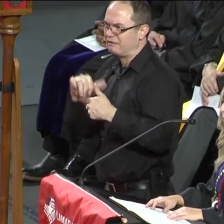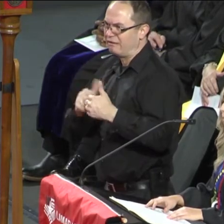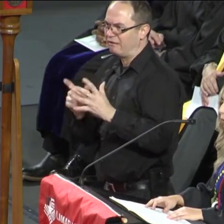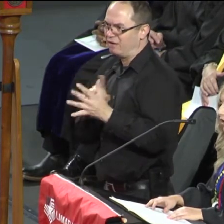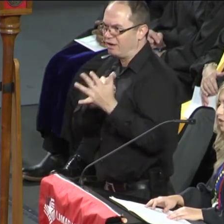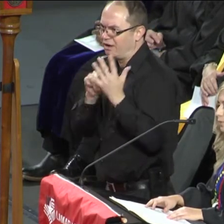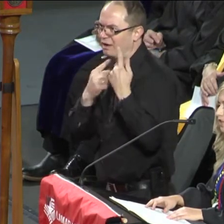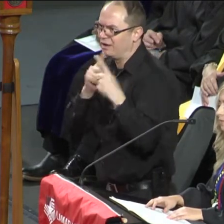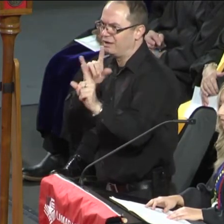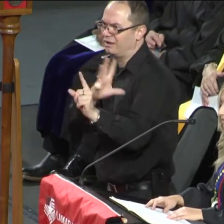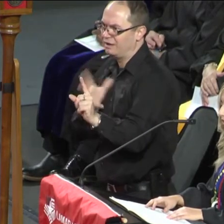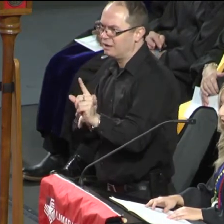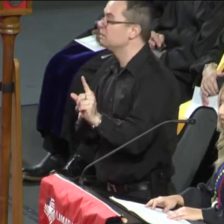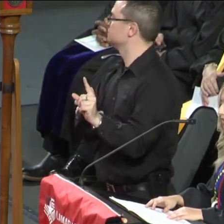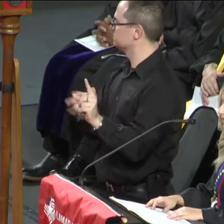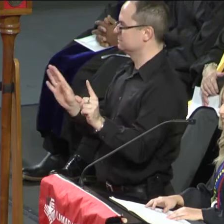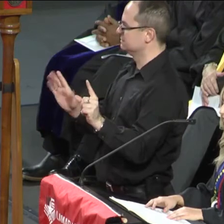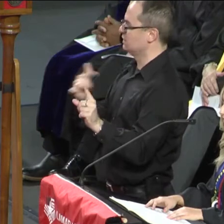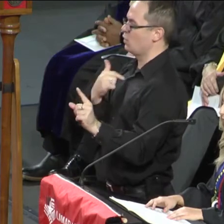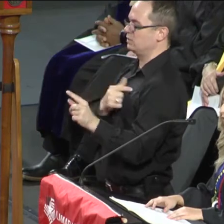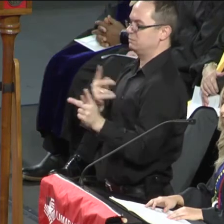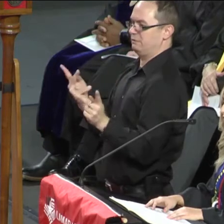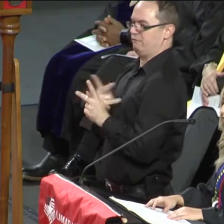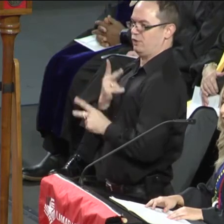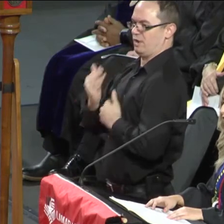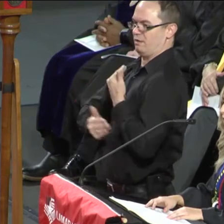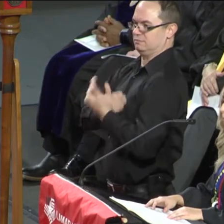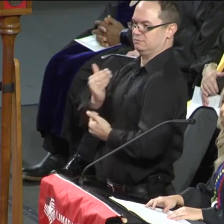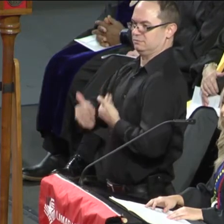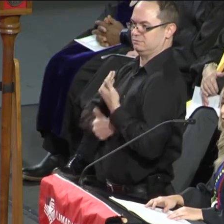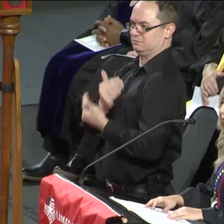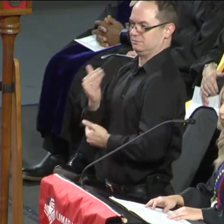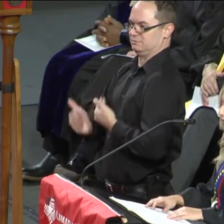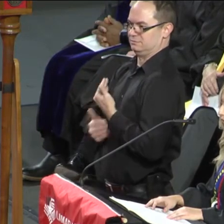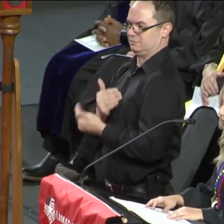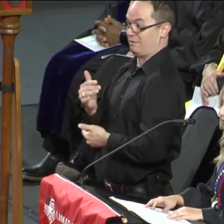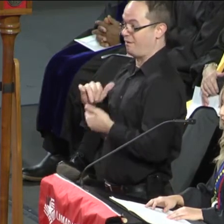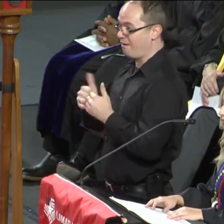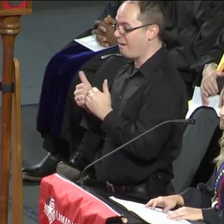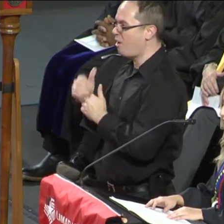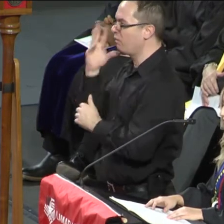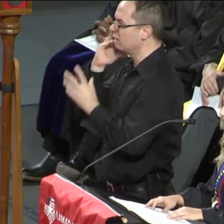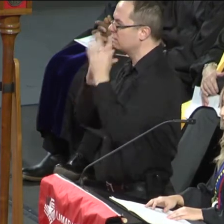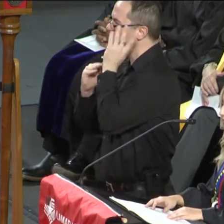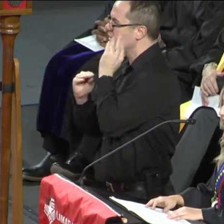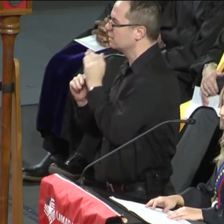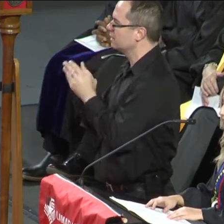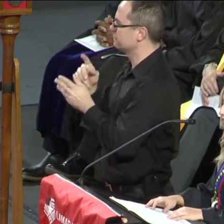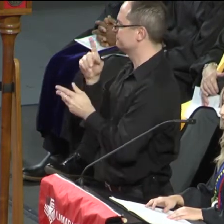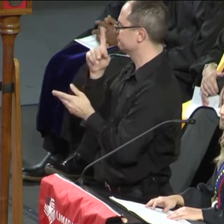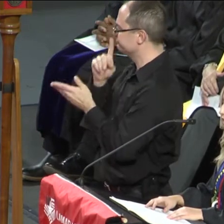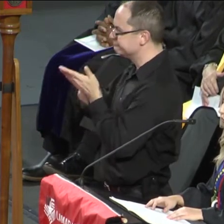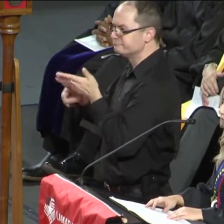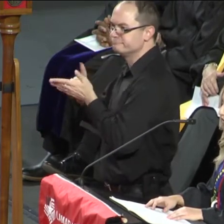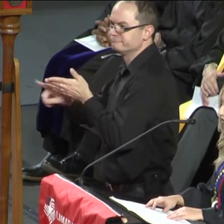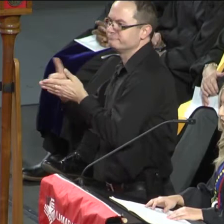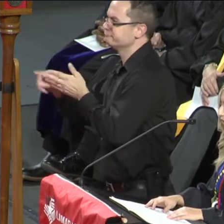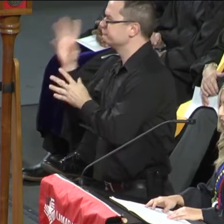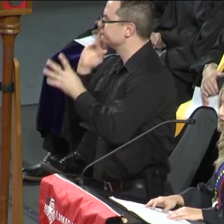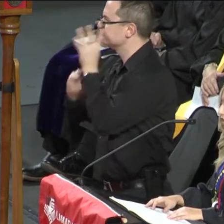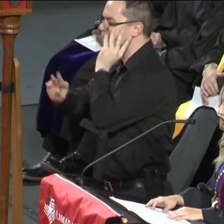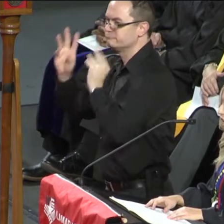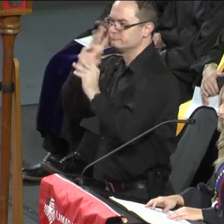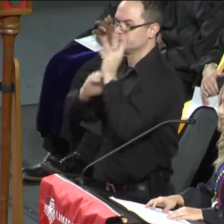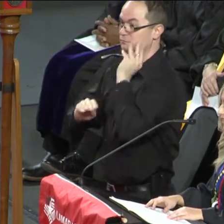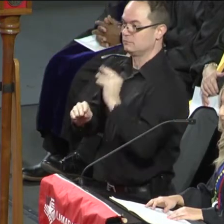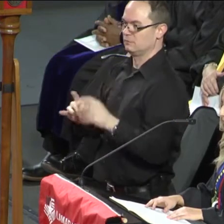it. But we are supposed to be figuring these things out for ourselves by exploring the world around us. When you feel